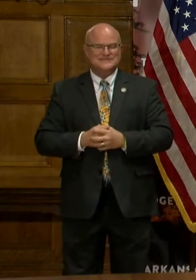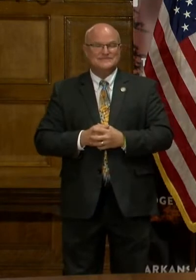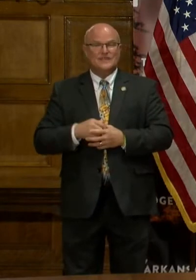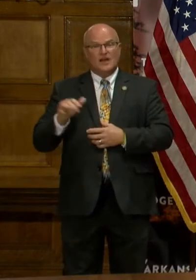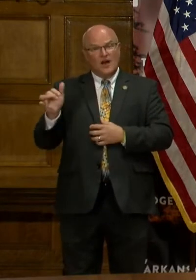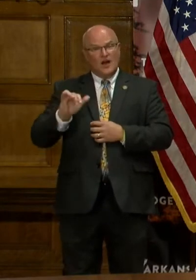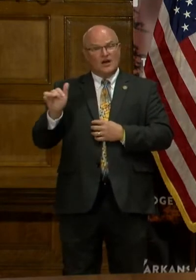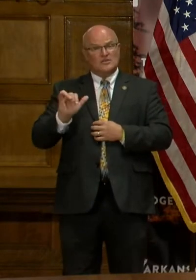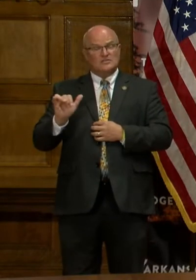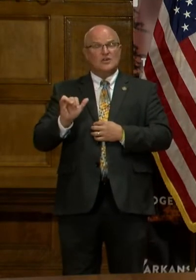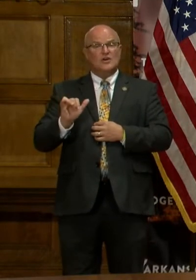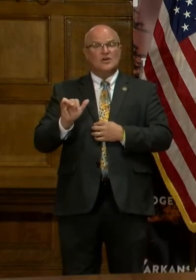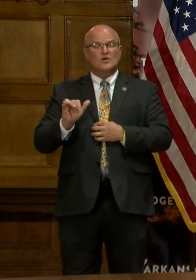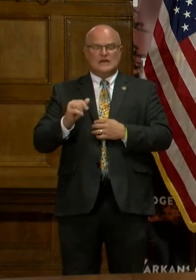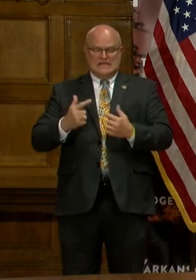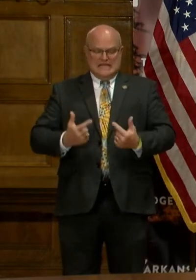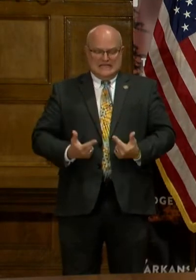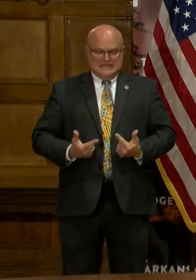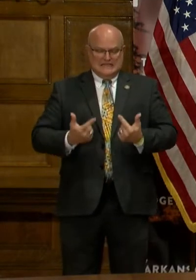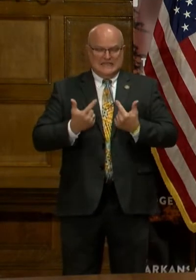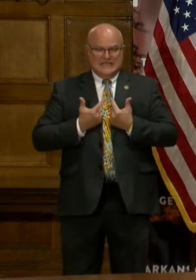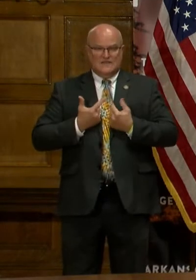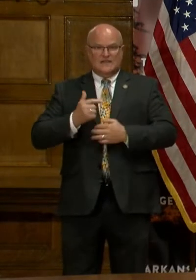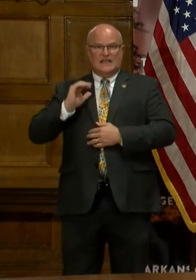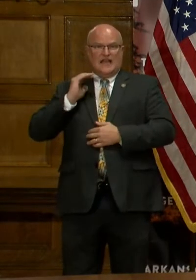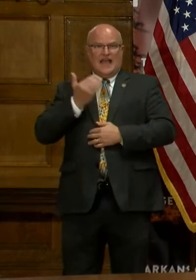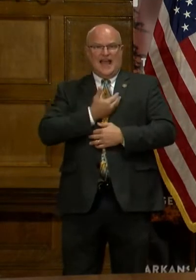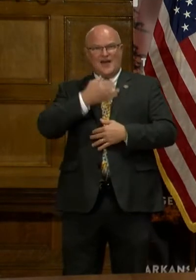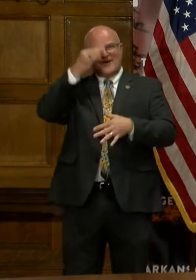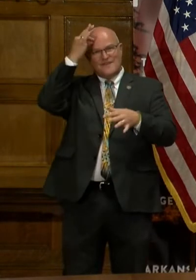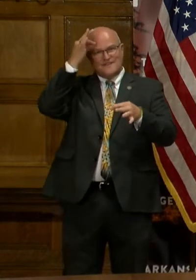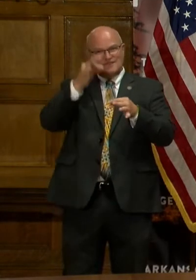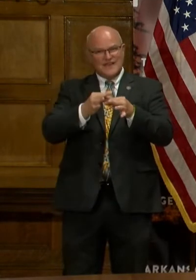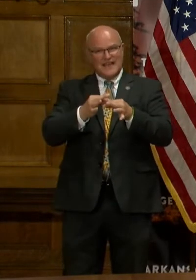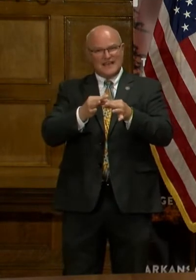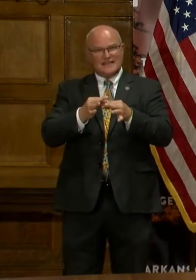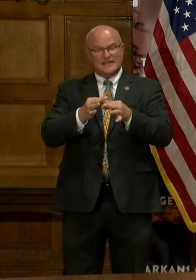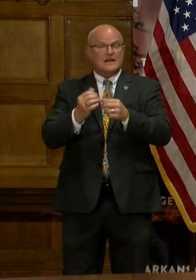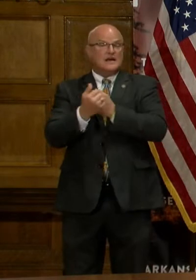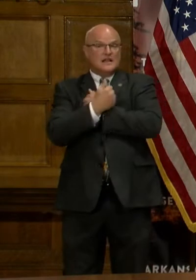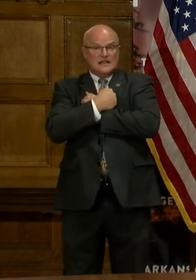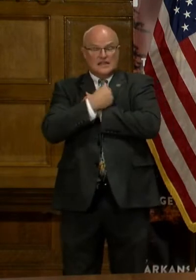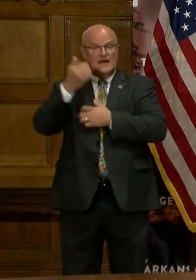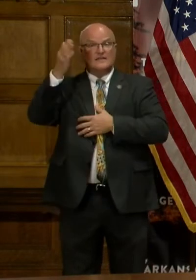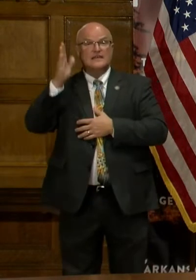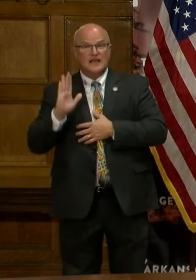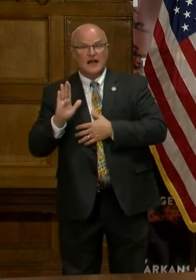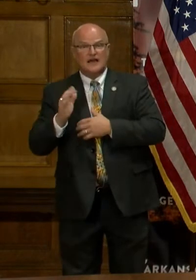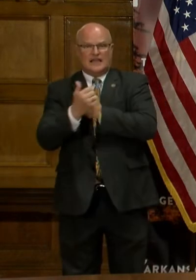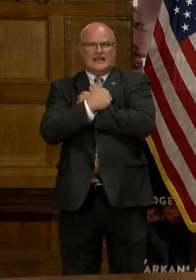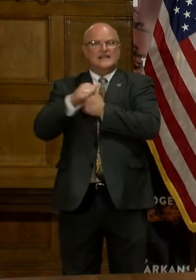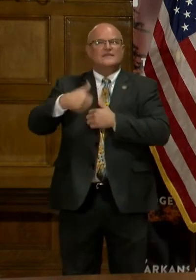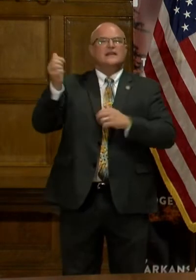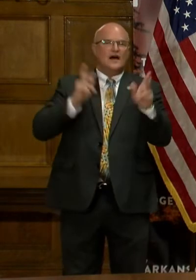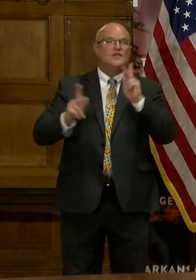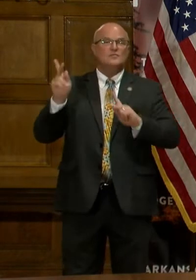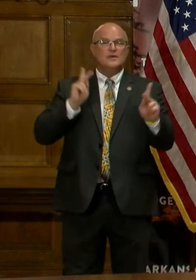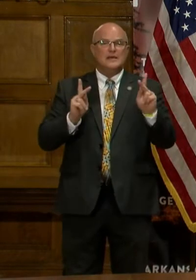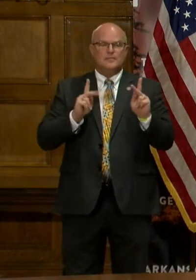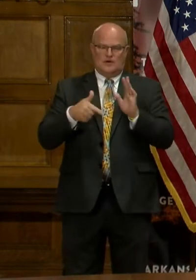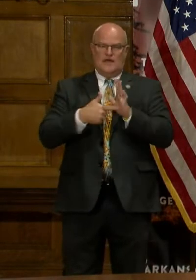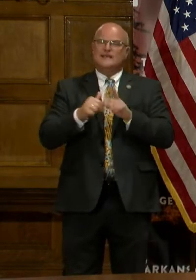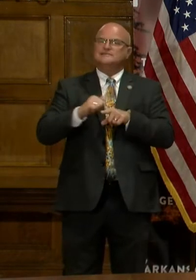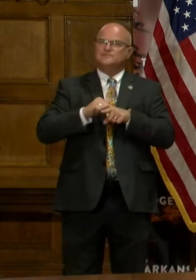a matter for living our faith. As he mentioned, it is about loving God and loving other people. Well, this